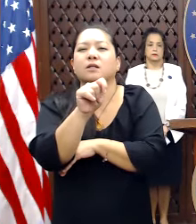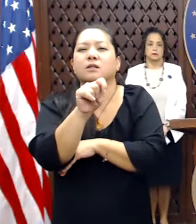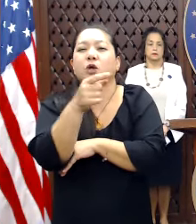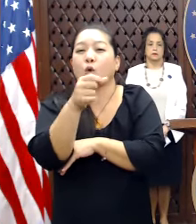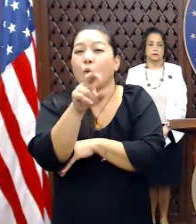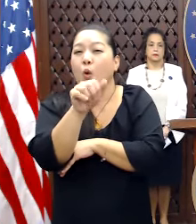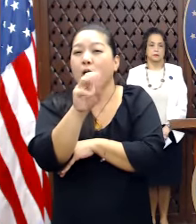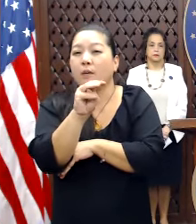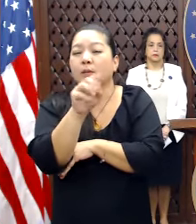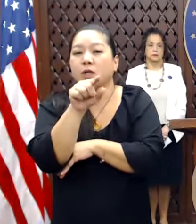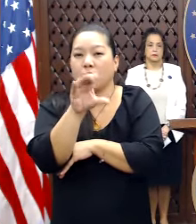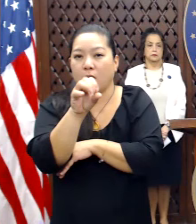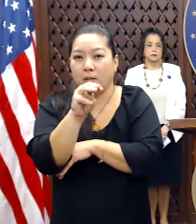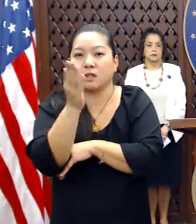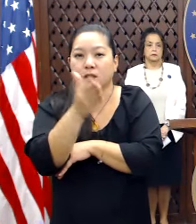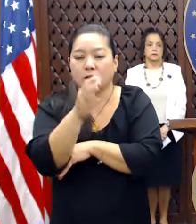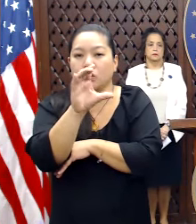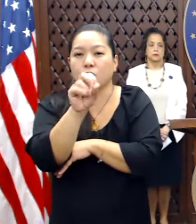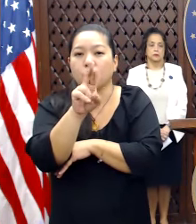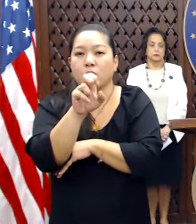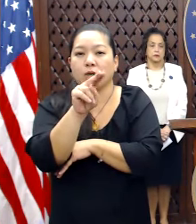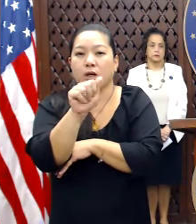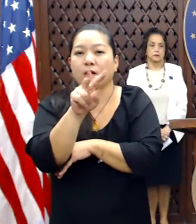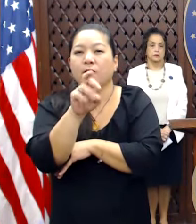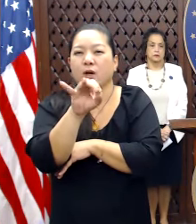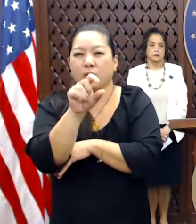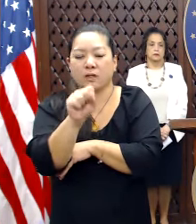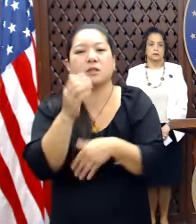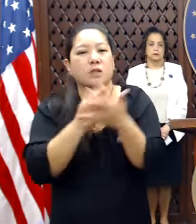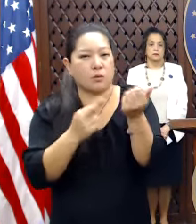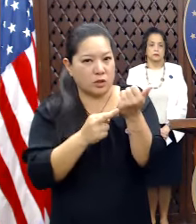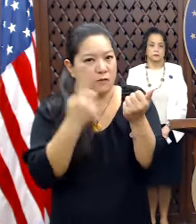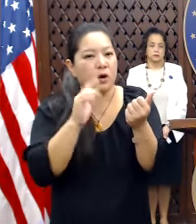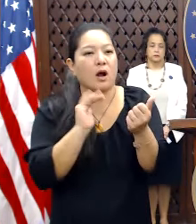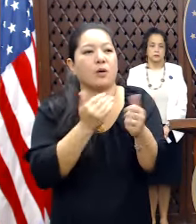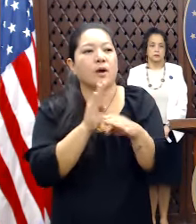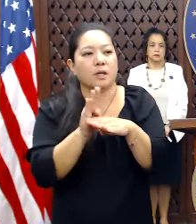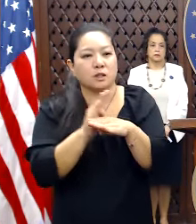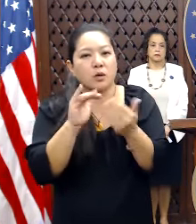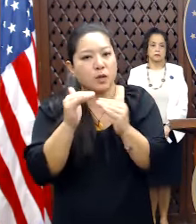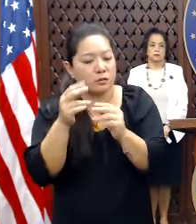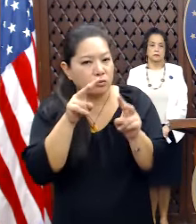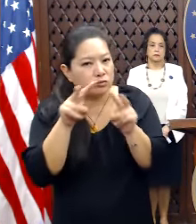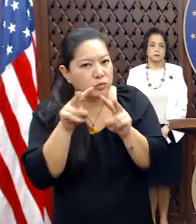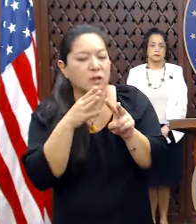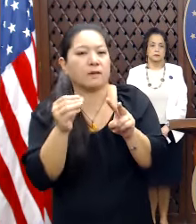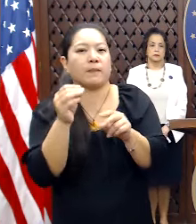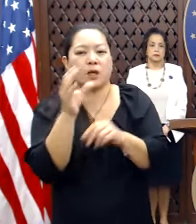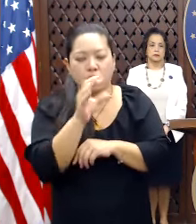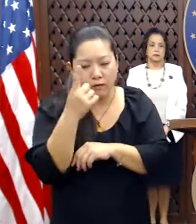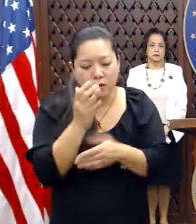investguam.com/coronavirus, there are presentations and resources there for our business community to take a look at. And you'll find a breakdown of each of these